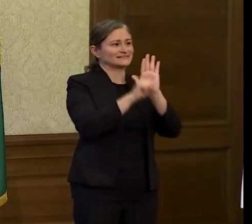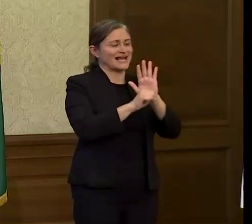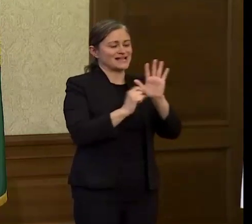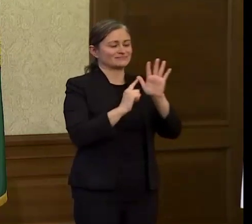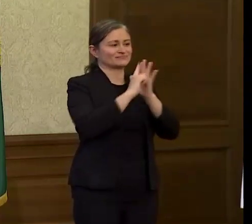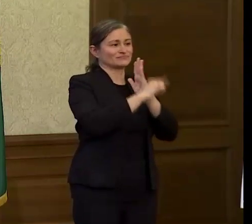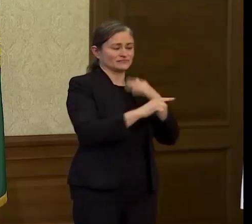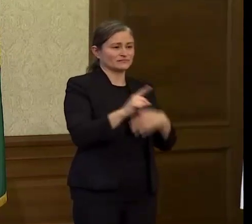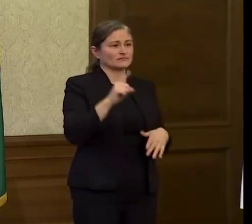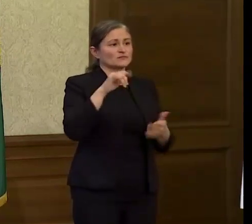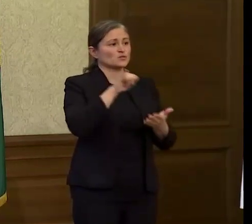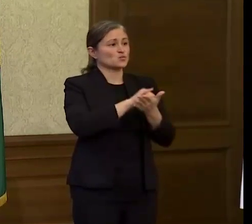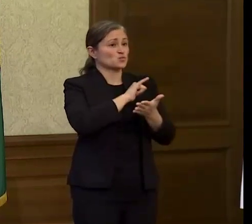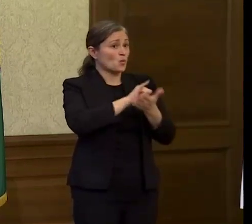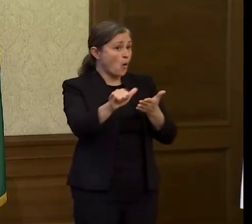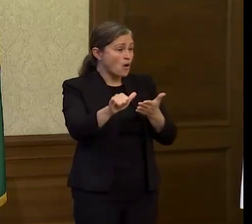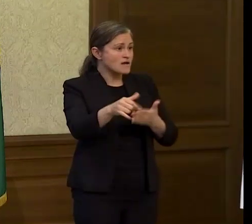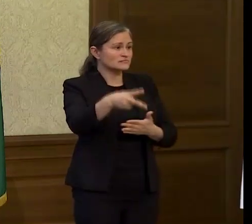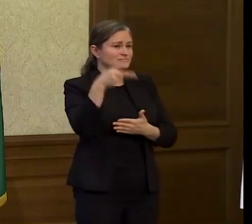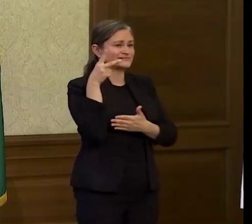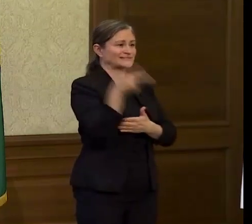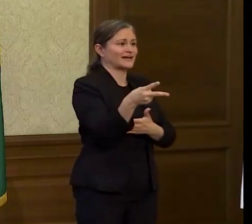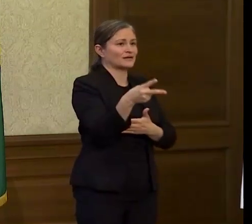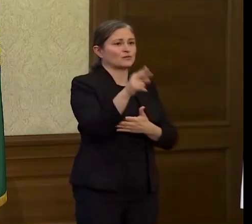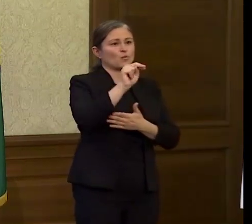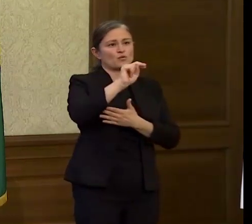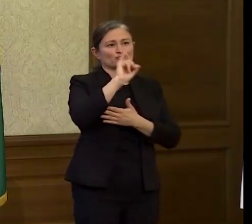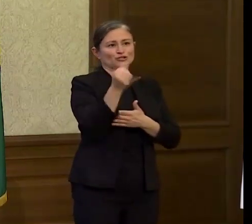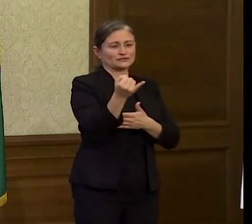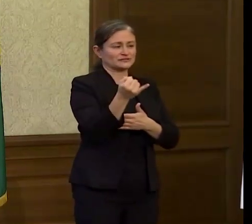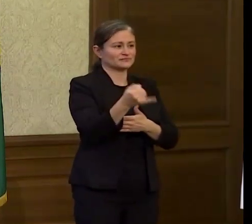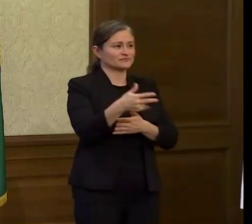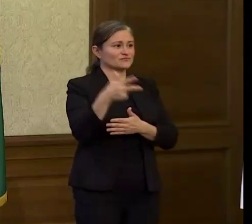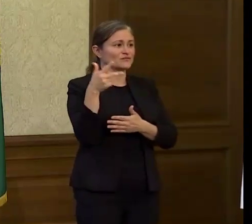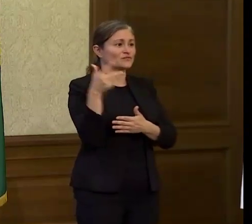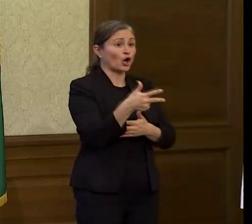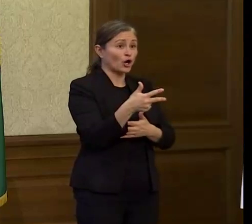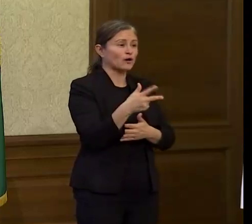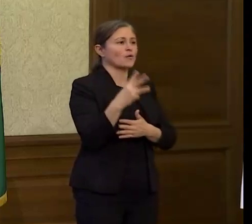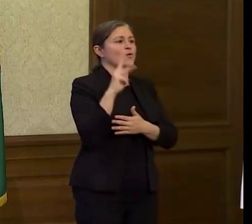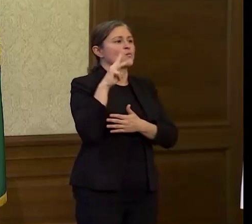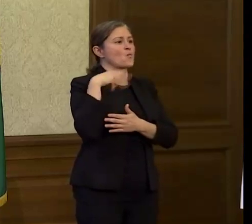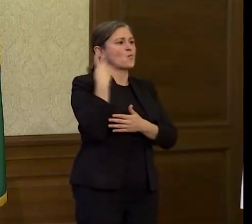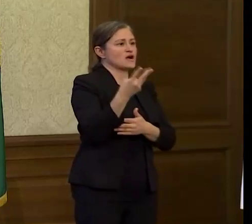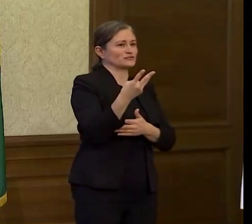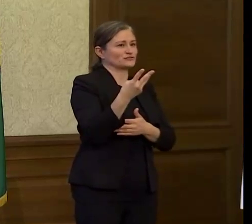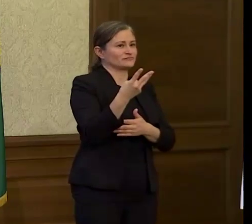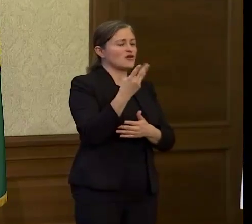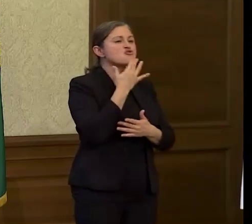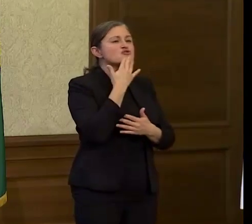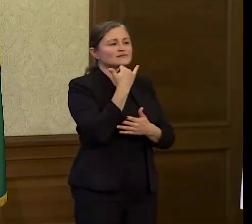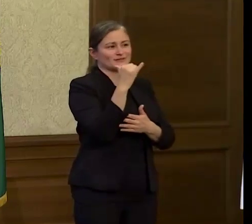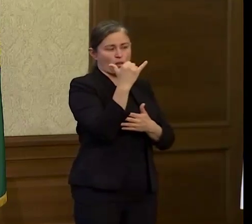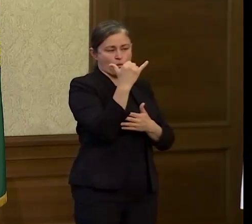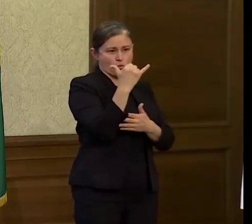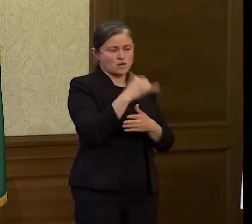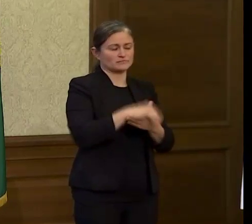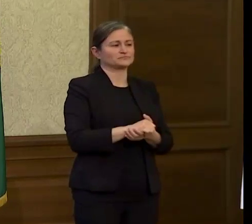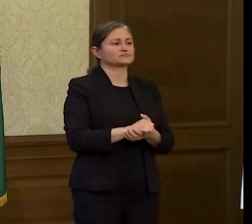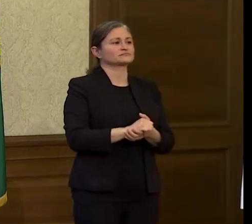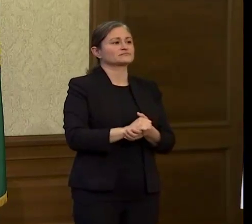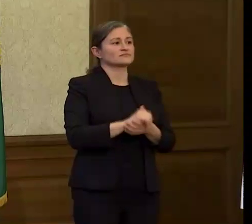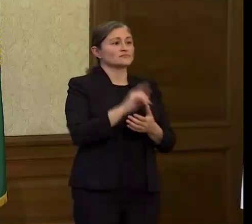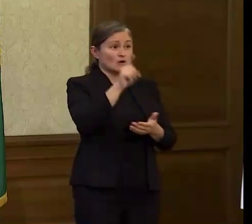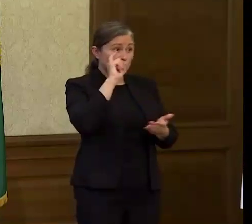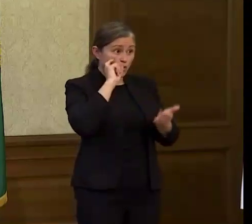second highest line is New Jersey. Washington is the line in yellow. And the curve shows that the